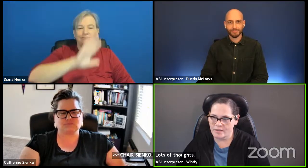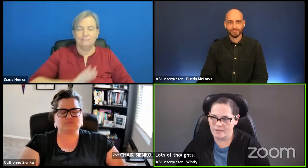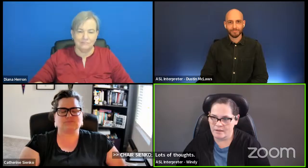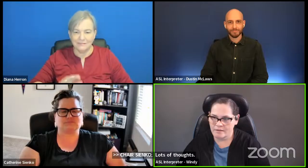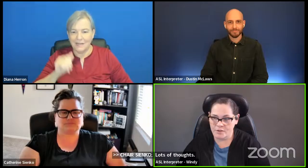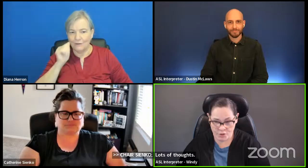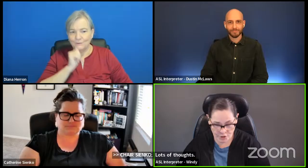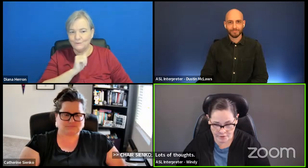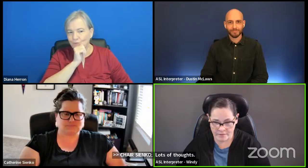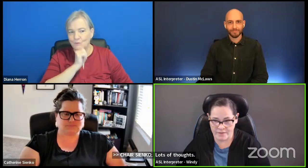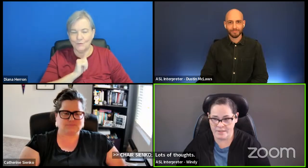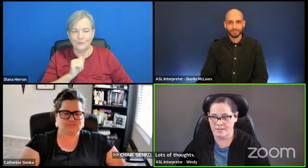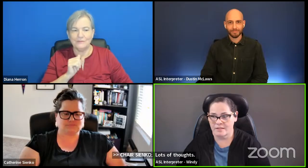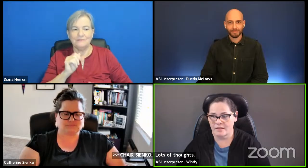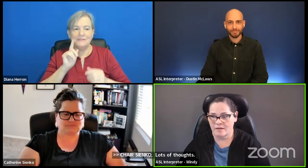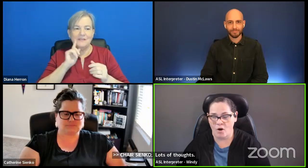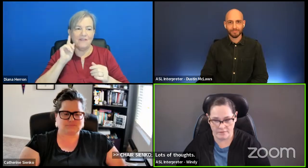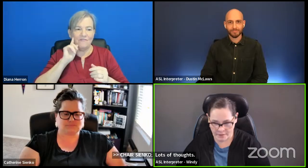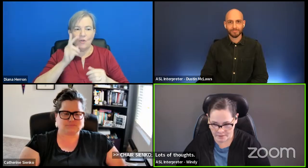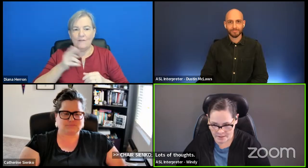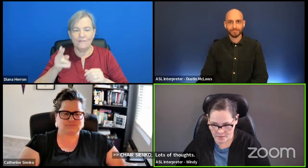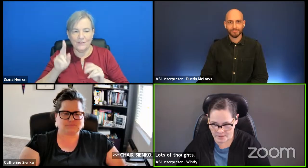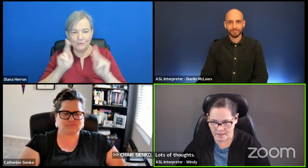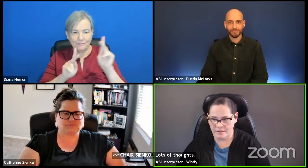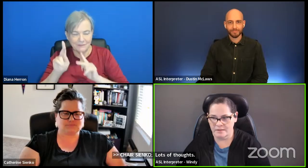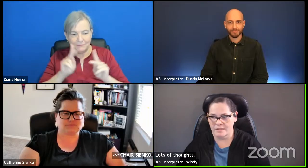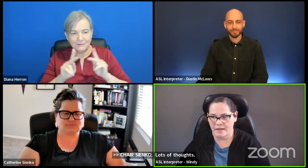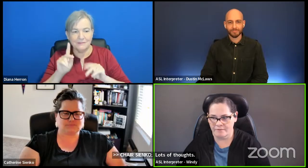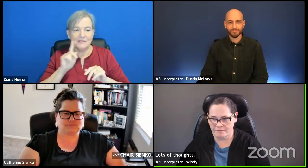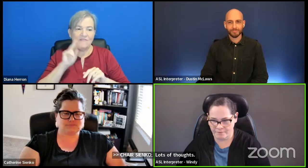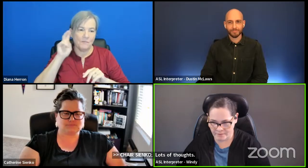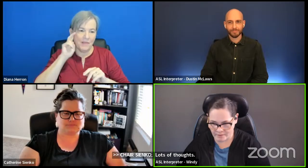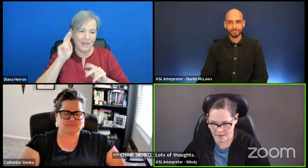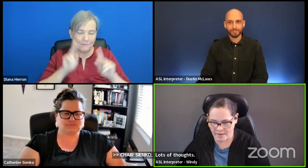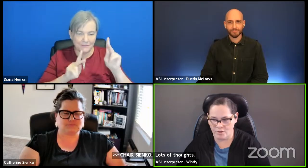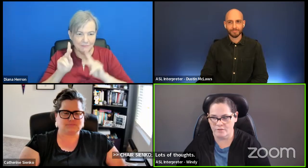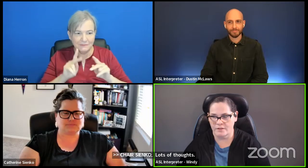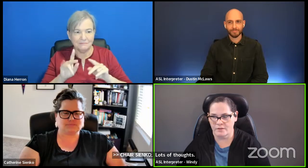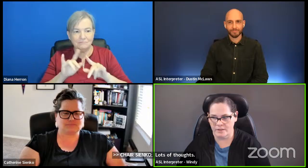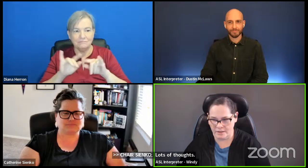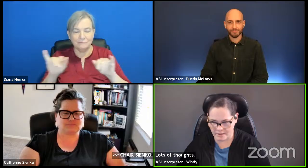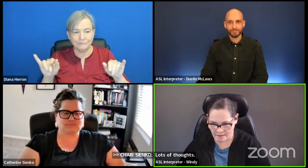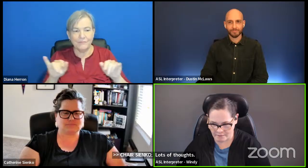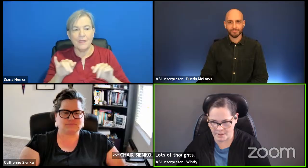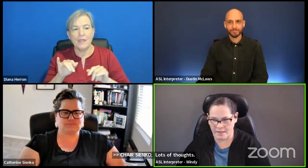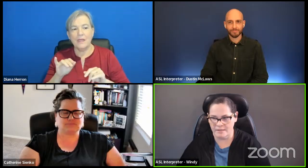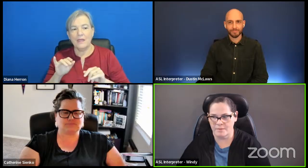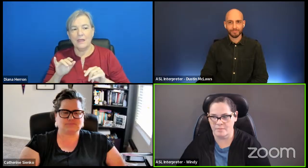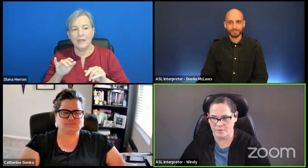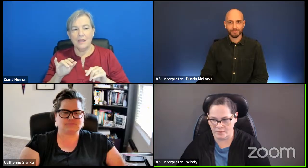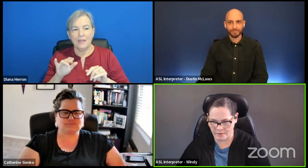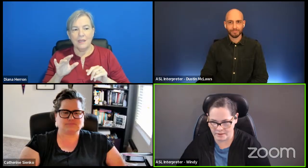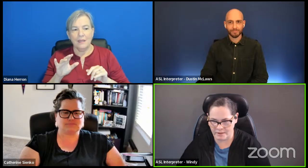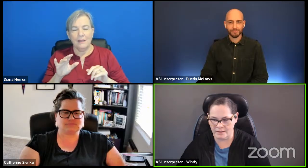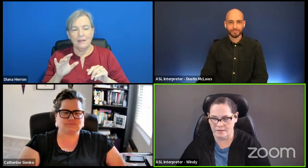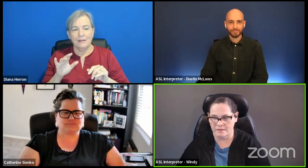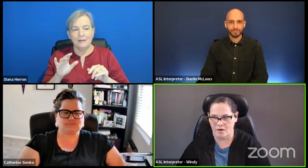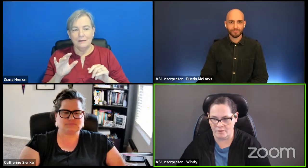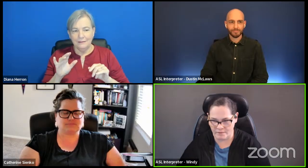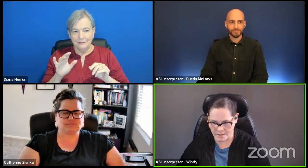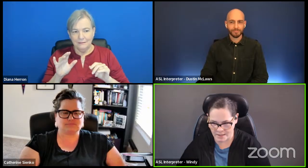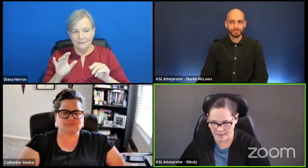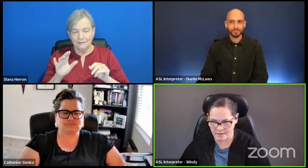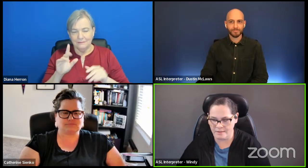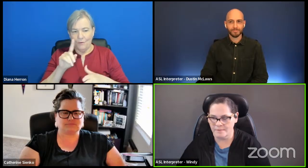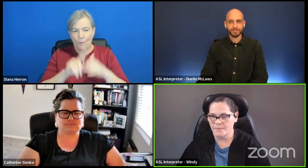ACDHH serves all of Arizona, deaf and hard of hearing, deaf blind people